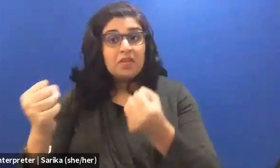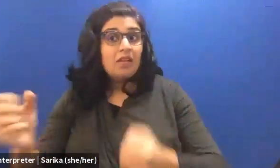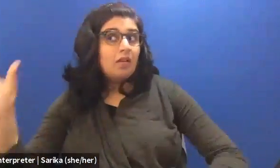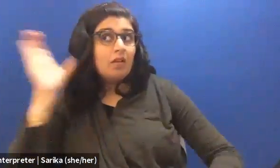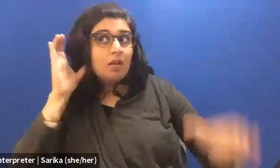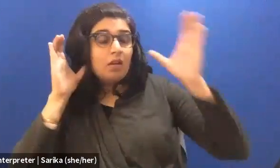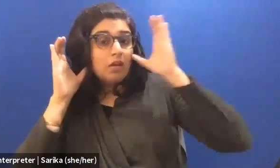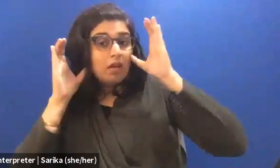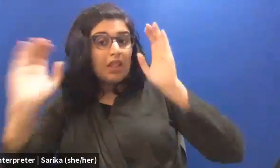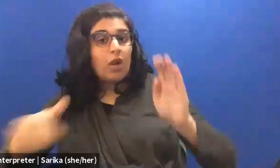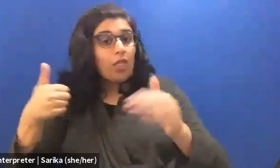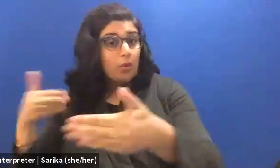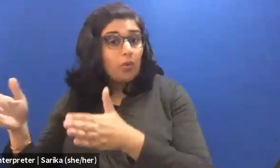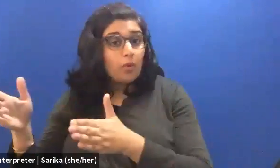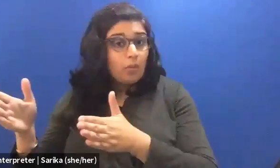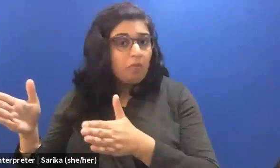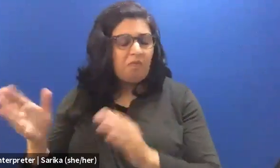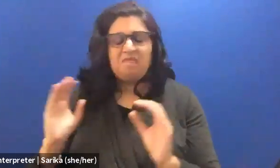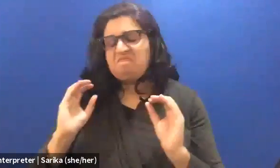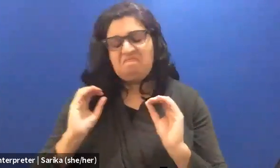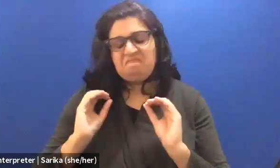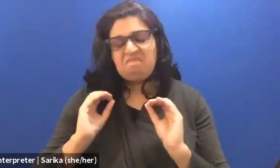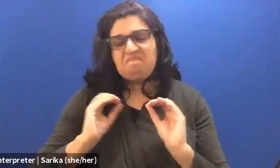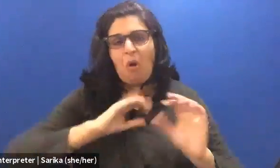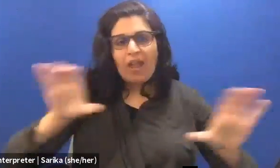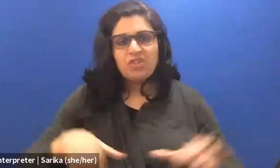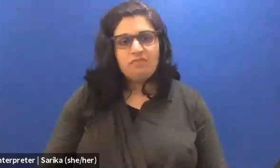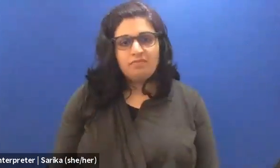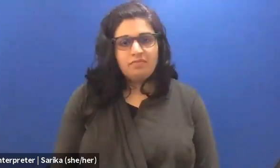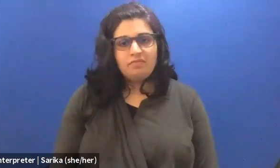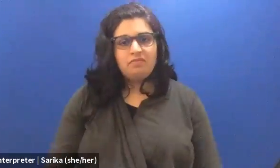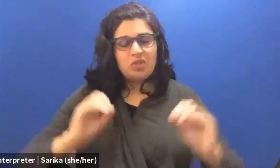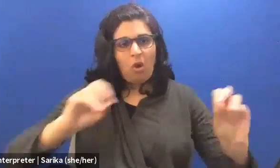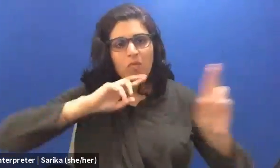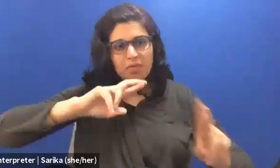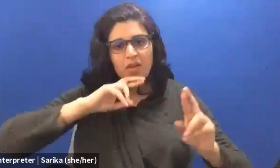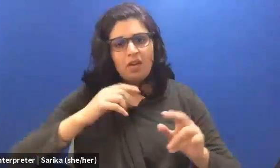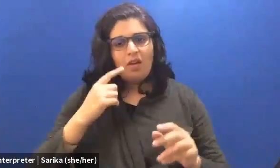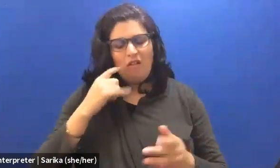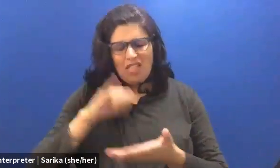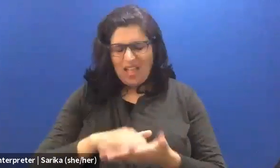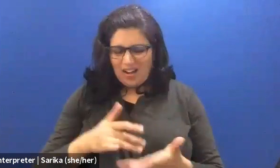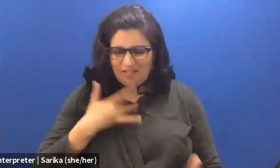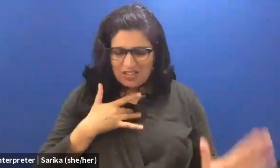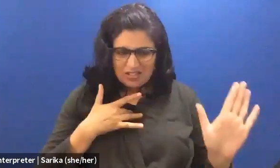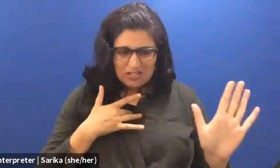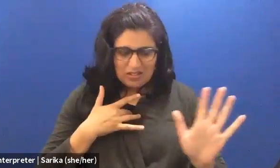heard, they were in the other room, they didn't do anything. And so for that, it feels